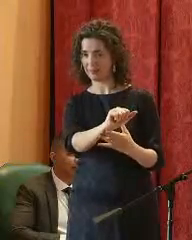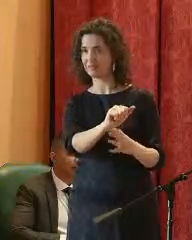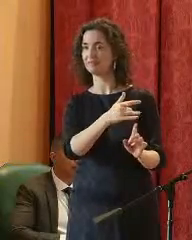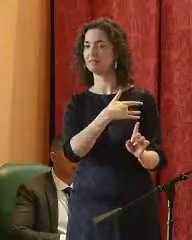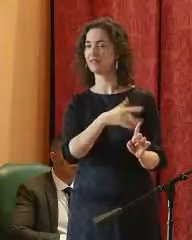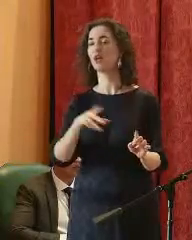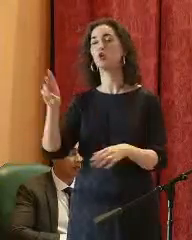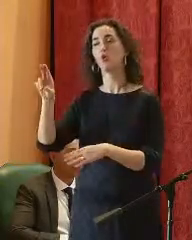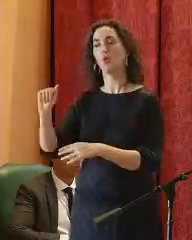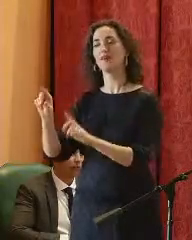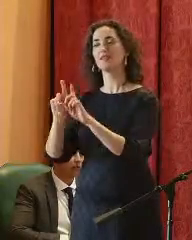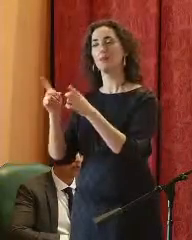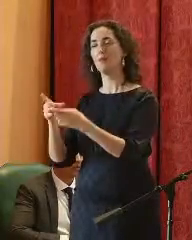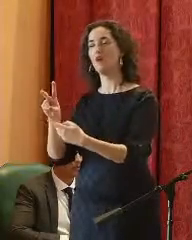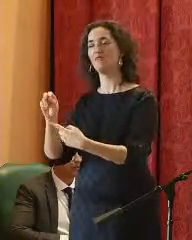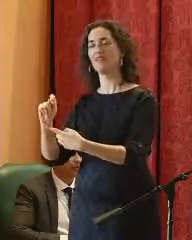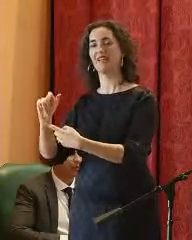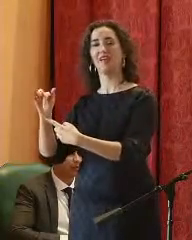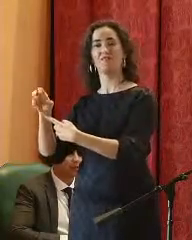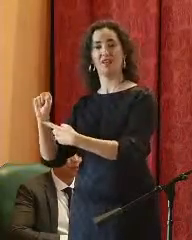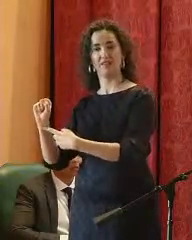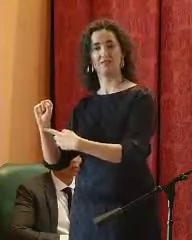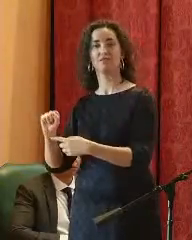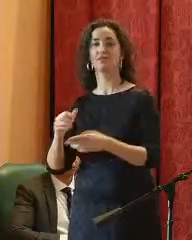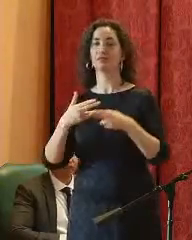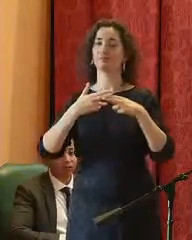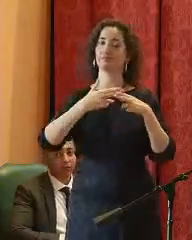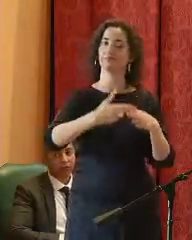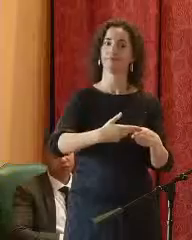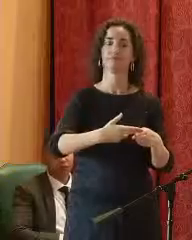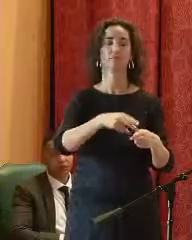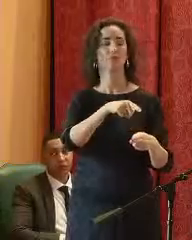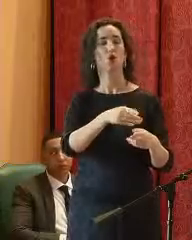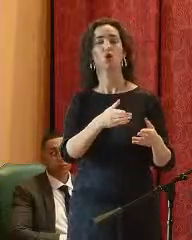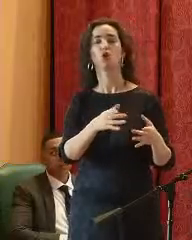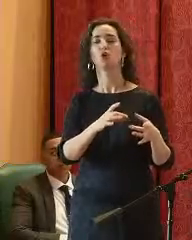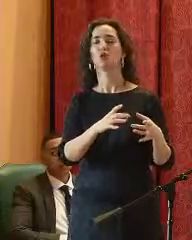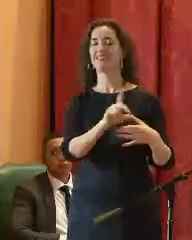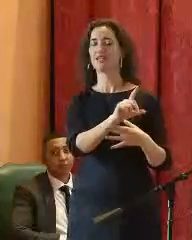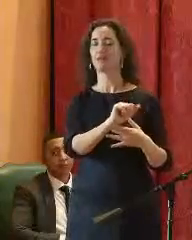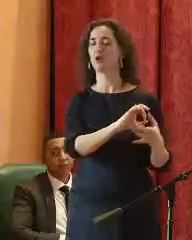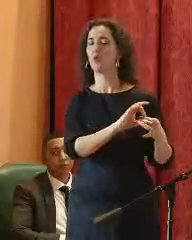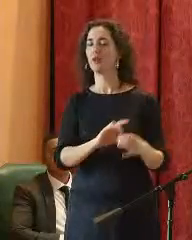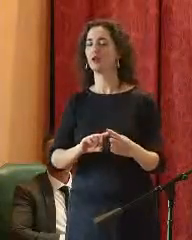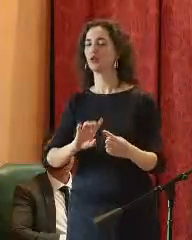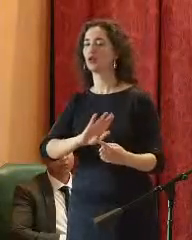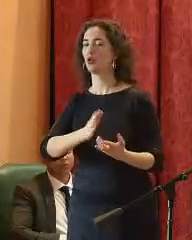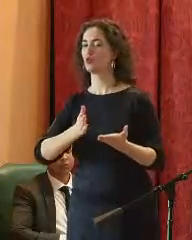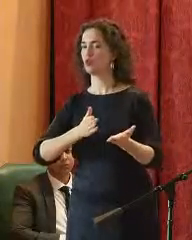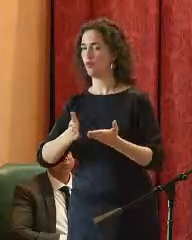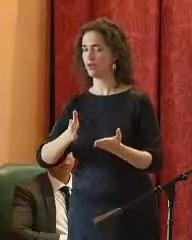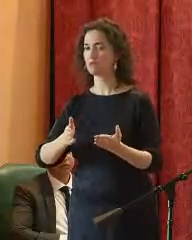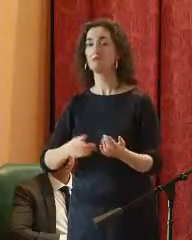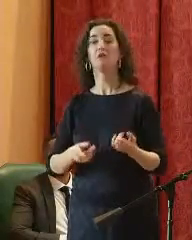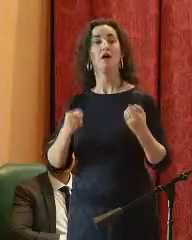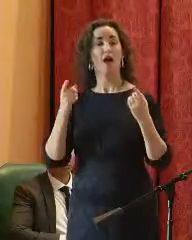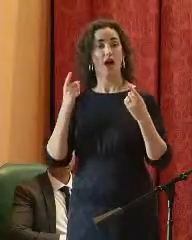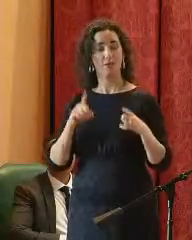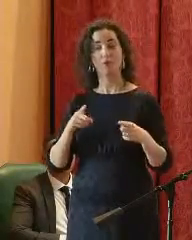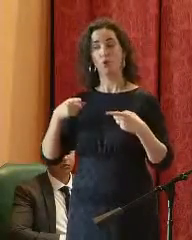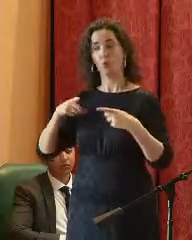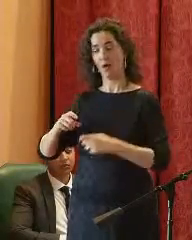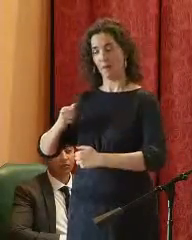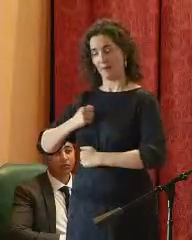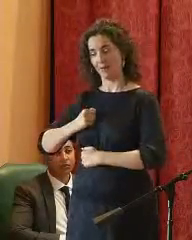States Department of Veterans Affairs has designated as service-connected, meaning that they were incurred during the veteran's